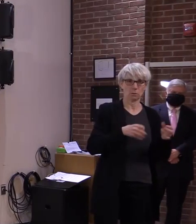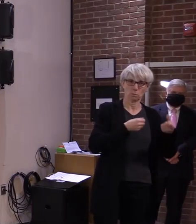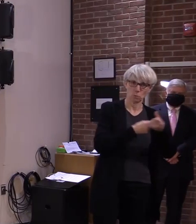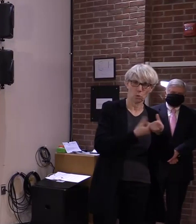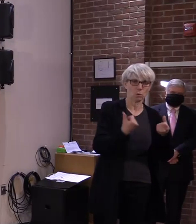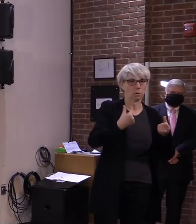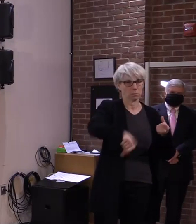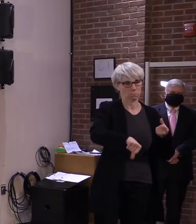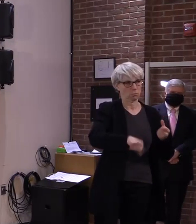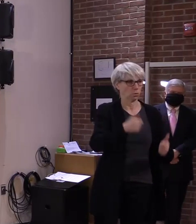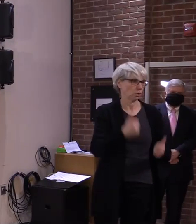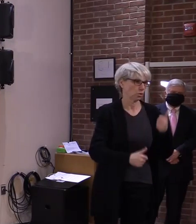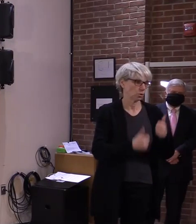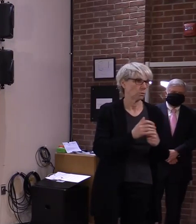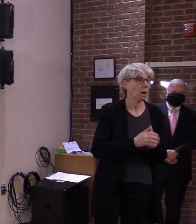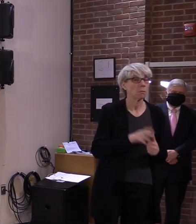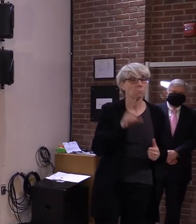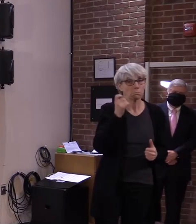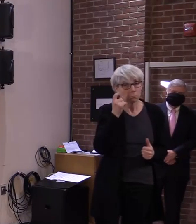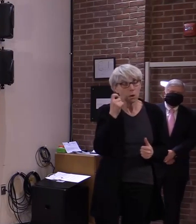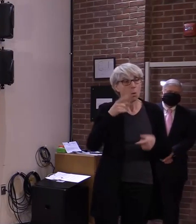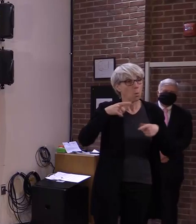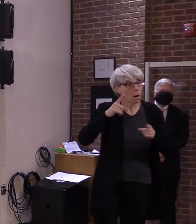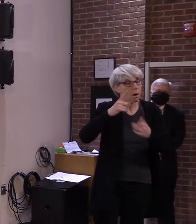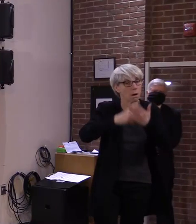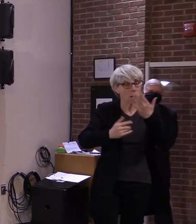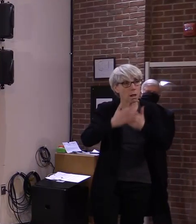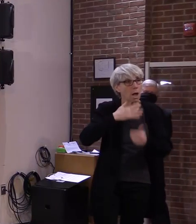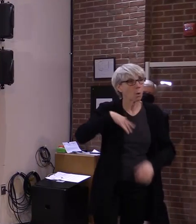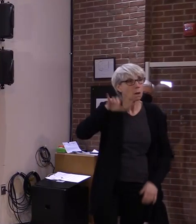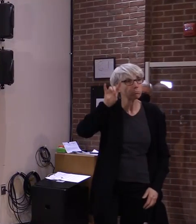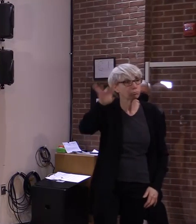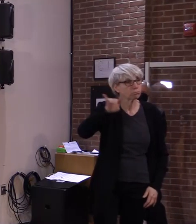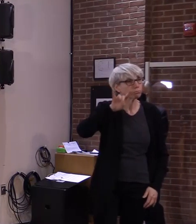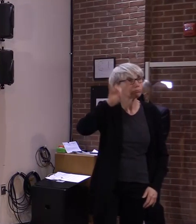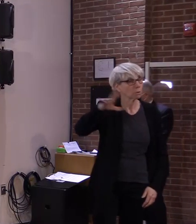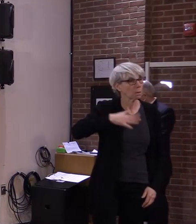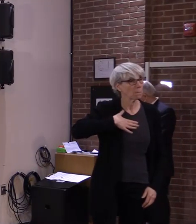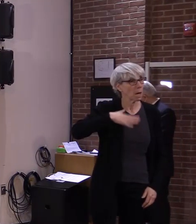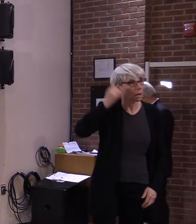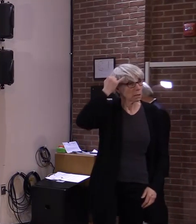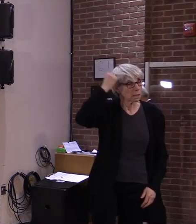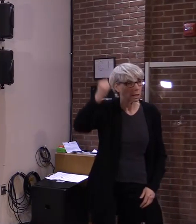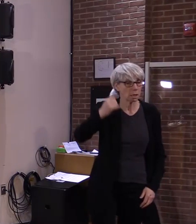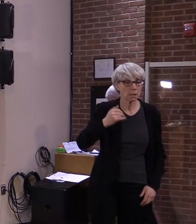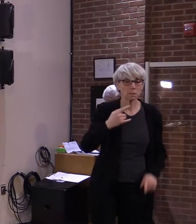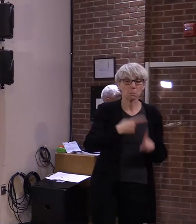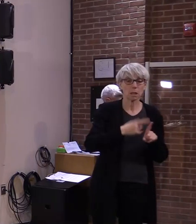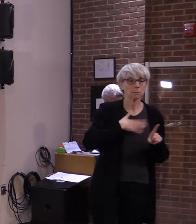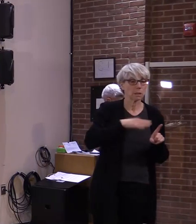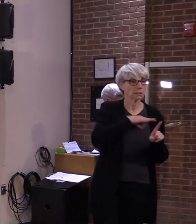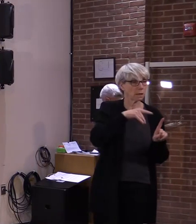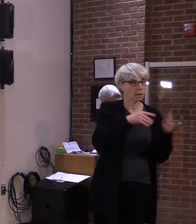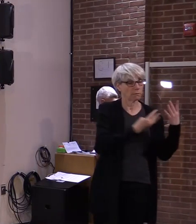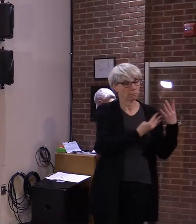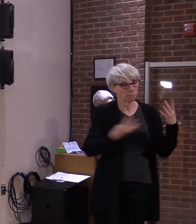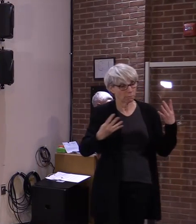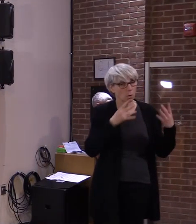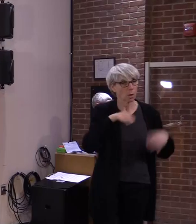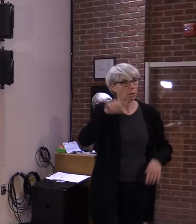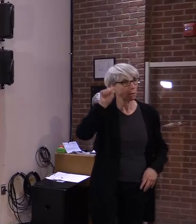input along the way, and input of our administration, and then see where it goes, and make